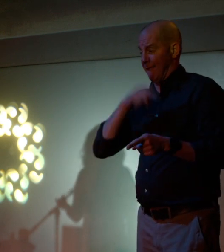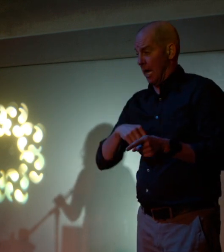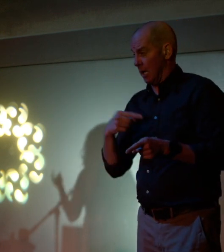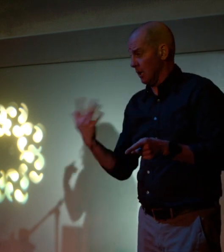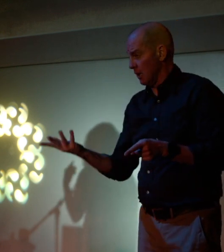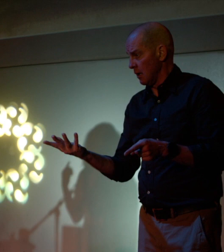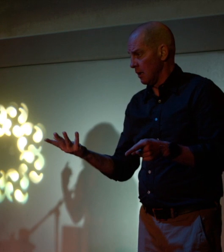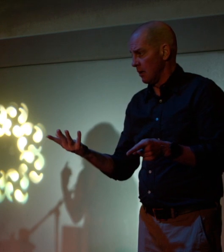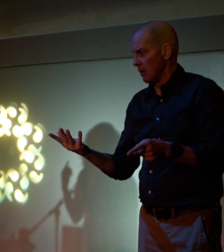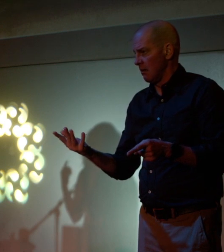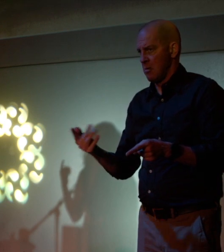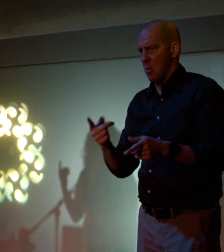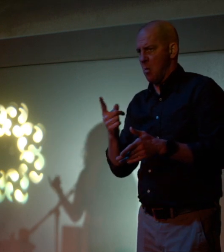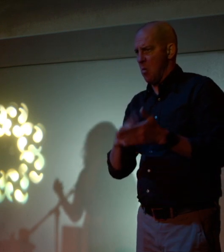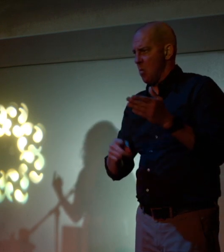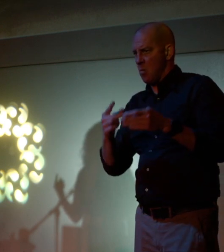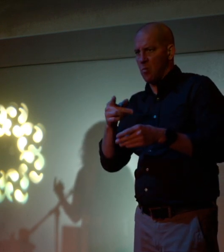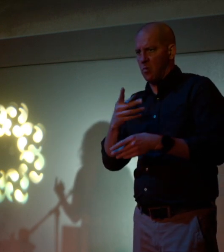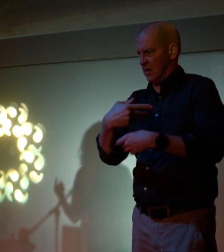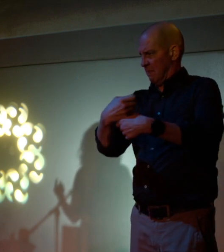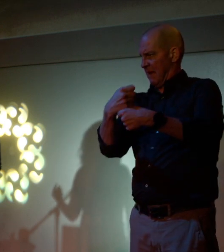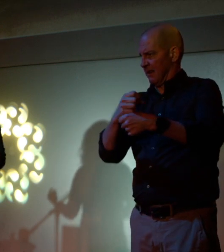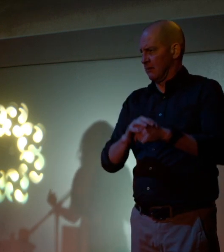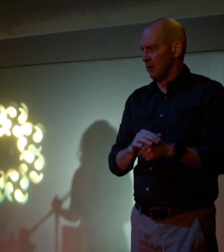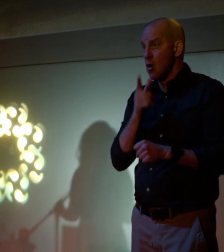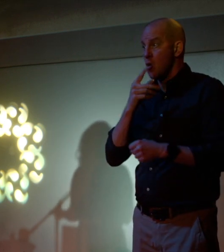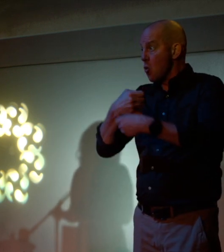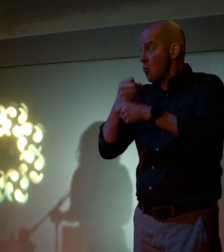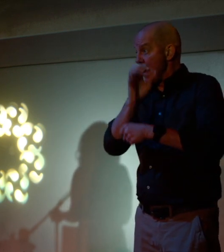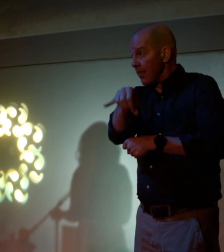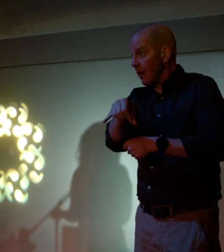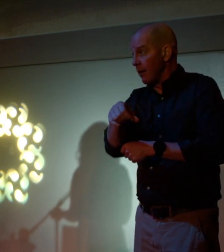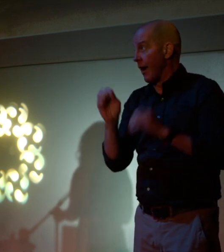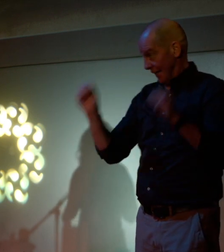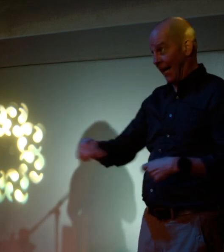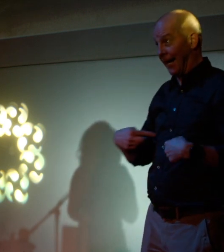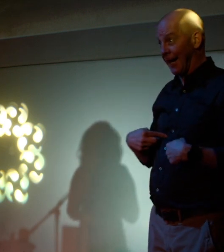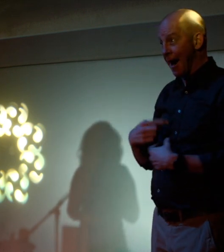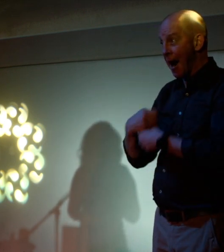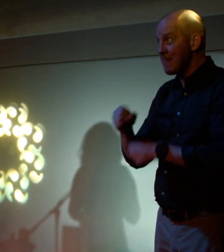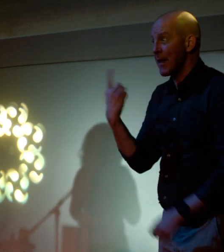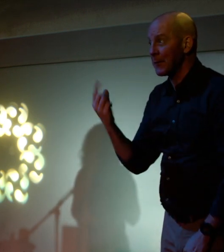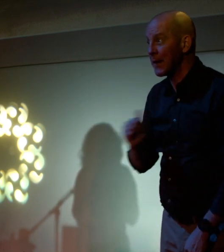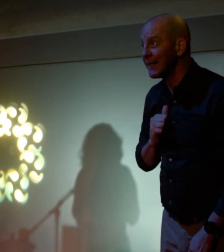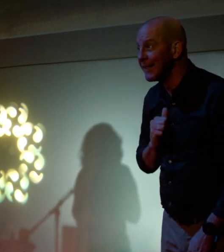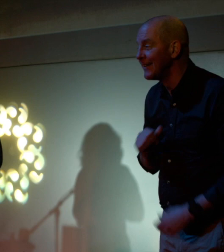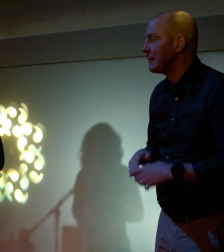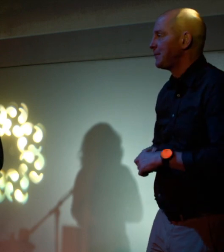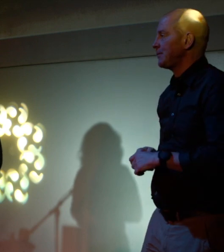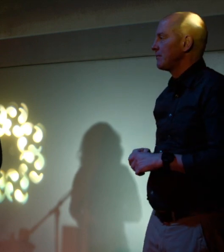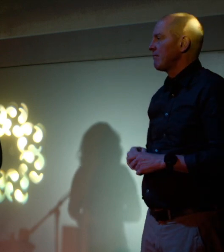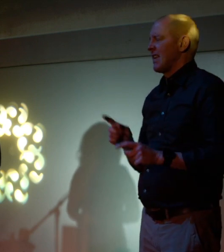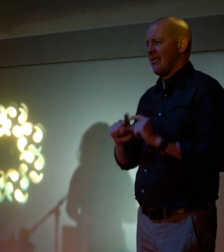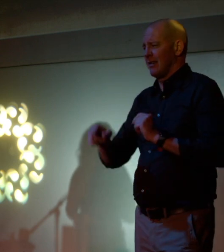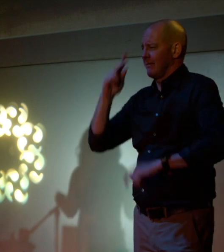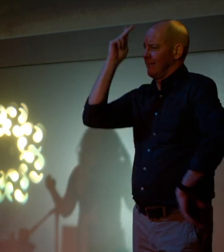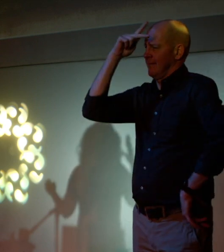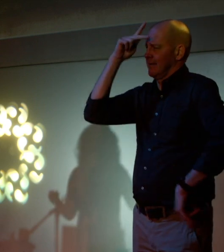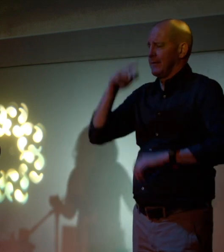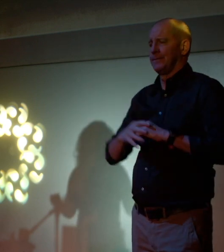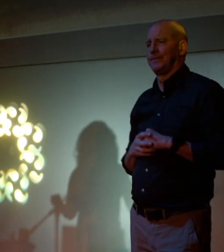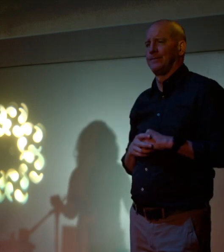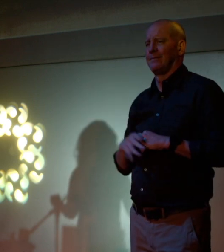fake, what's it made of? Who made this wonderful thing? Can I make one? And then philosophically,